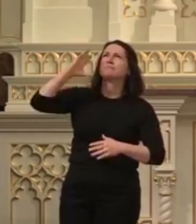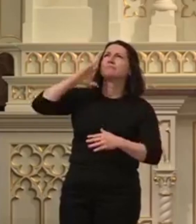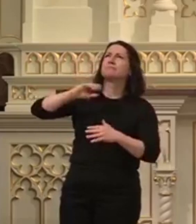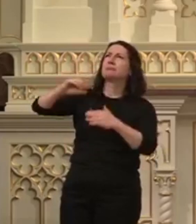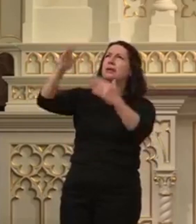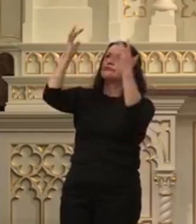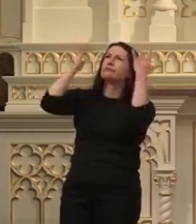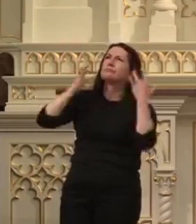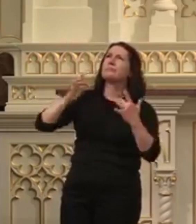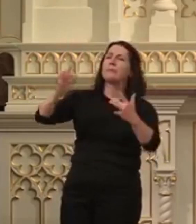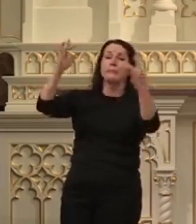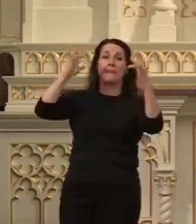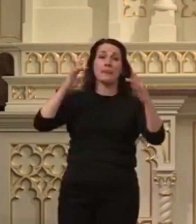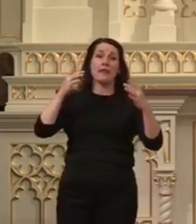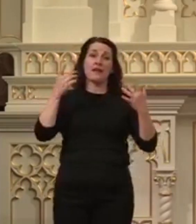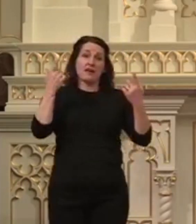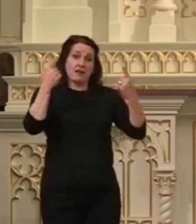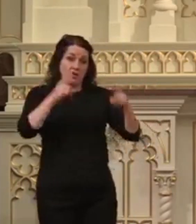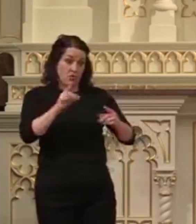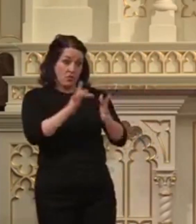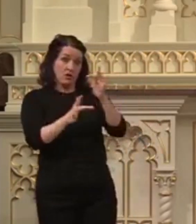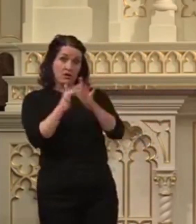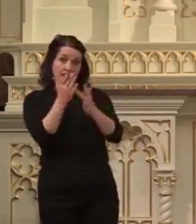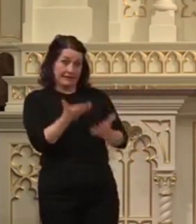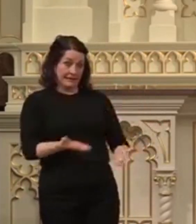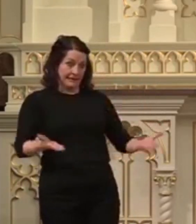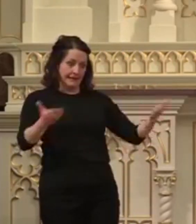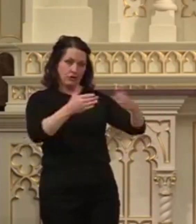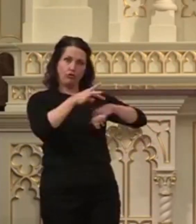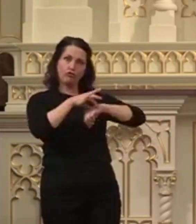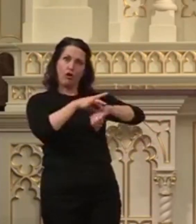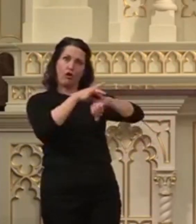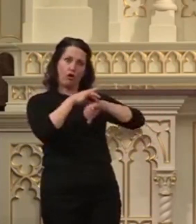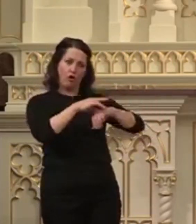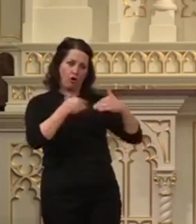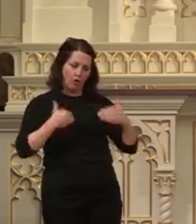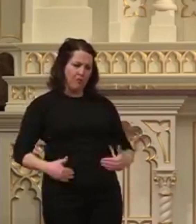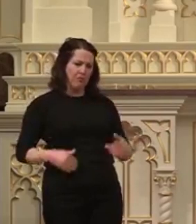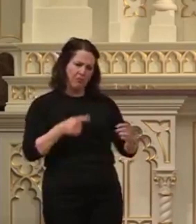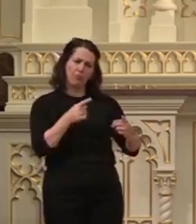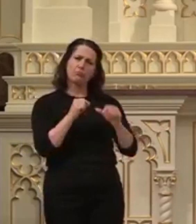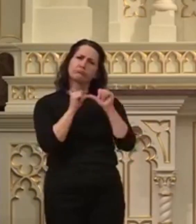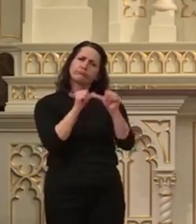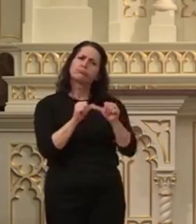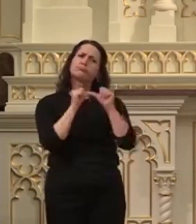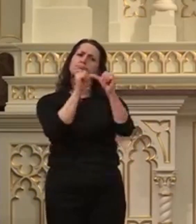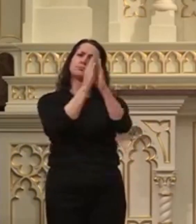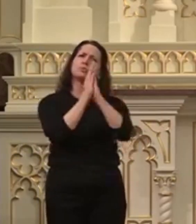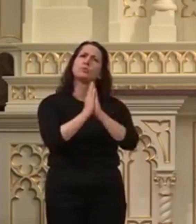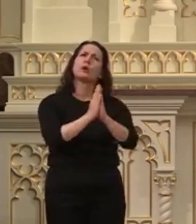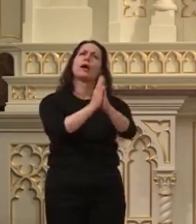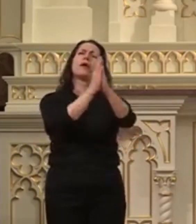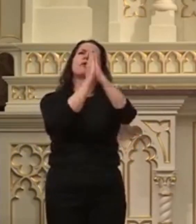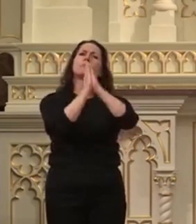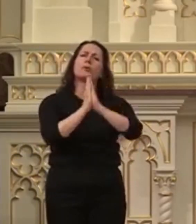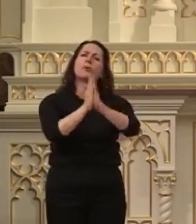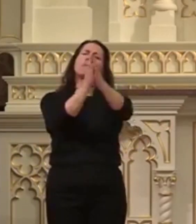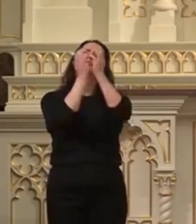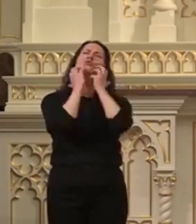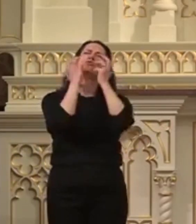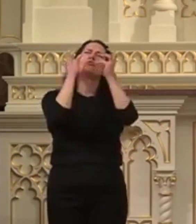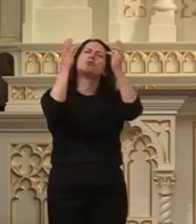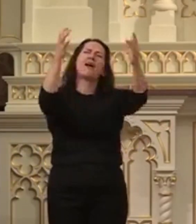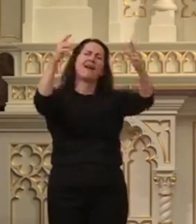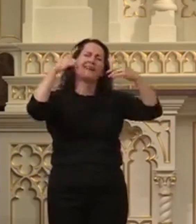In the days when Christ was in the flesh, he offered prayers and supplications with loud cries and